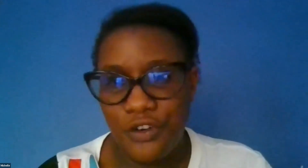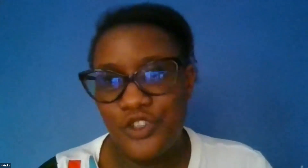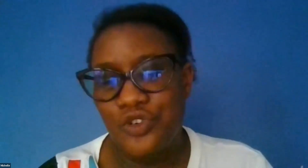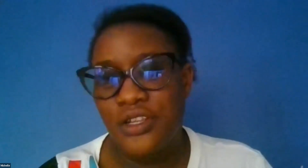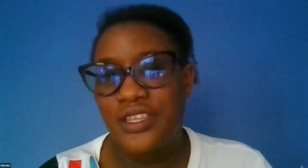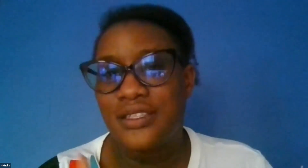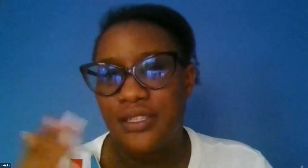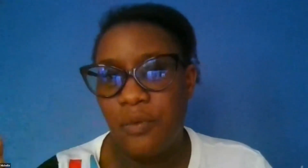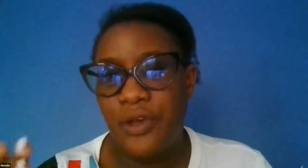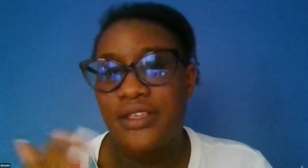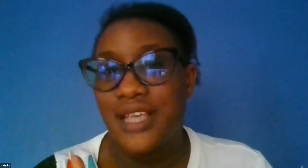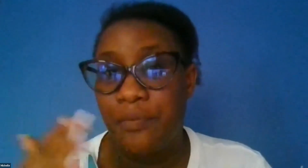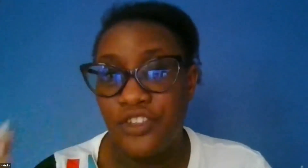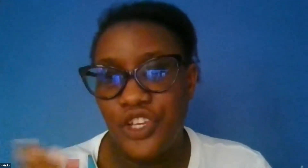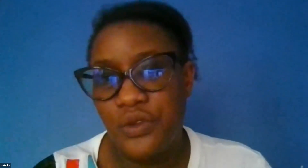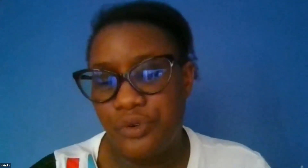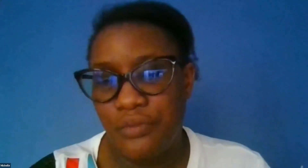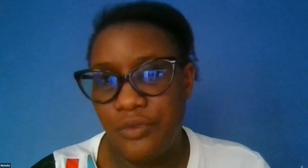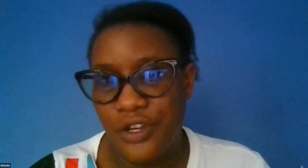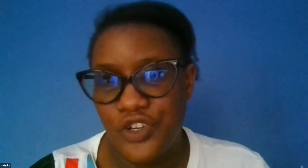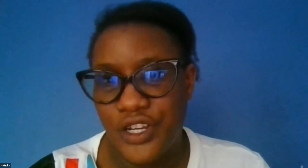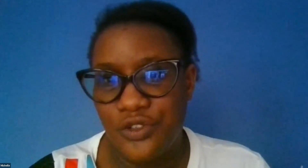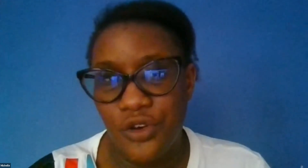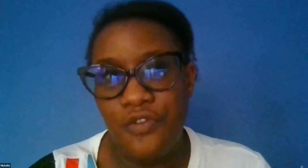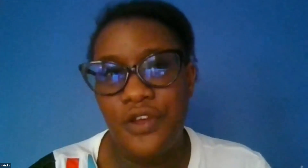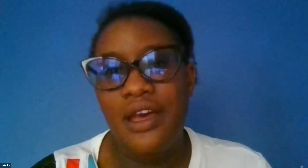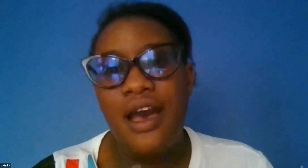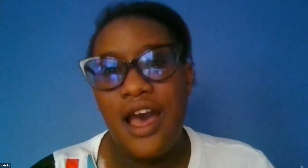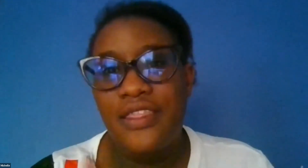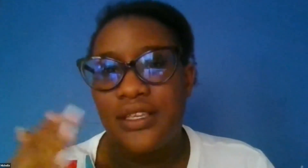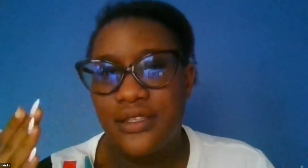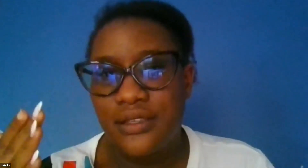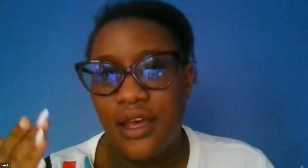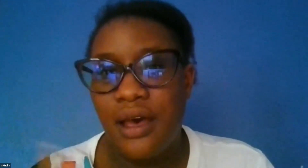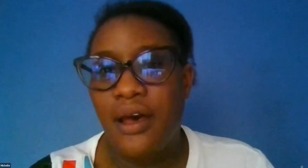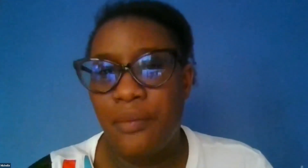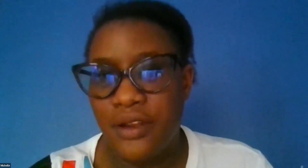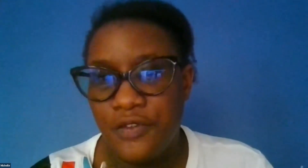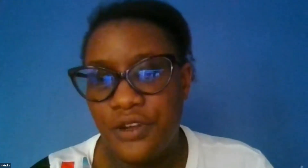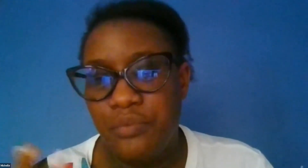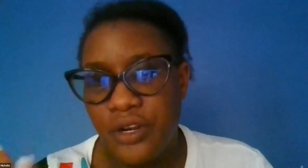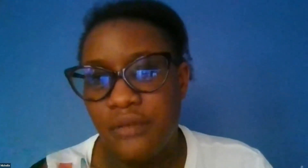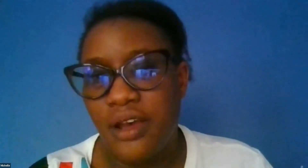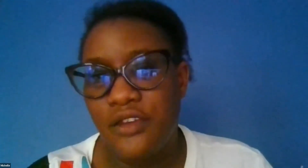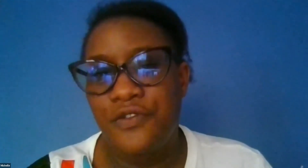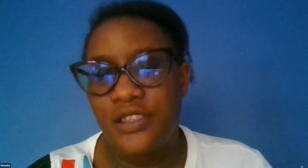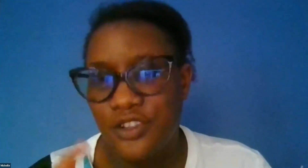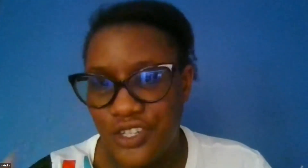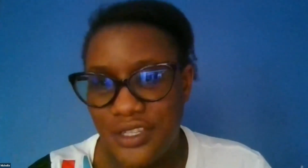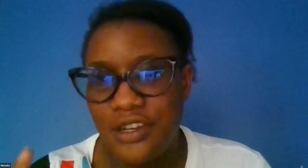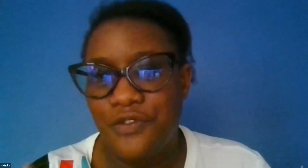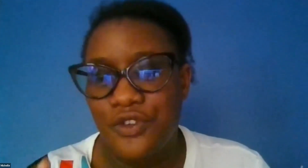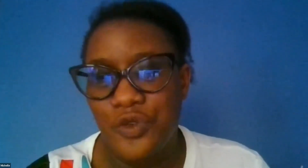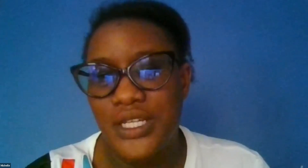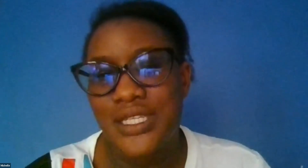because we feel very strongly there's a genuine problem you are trying to solve, and there's a definite product market fit